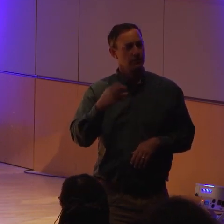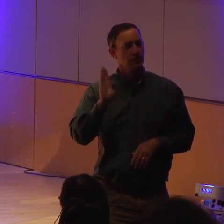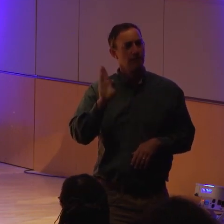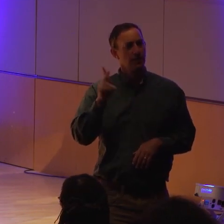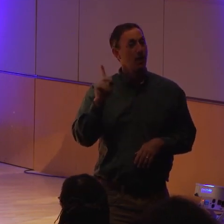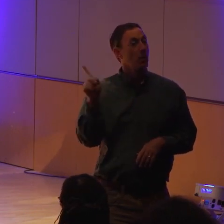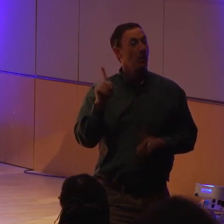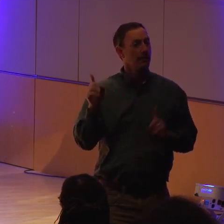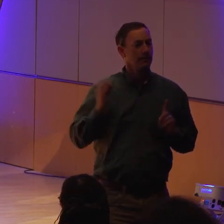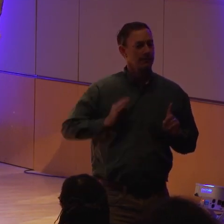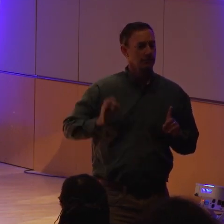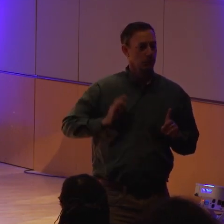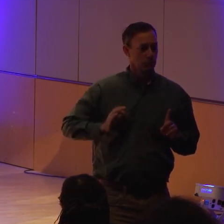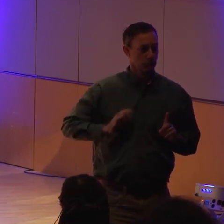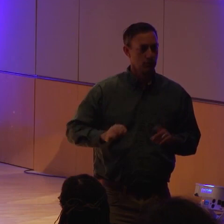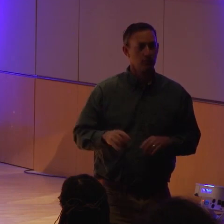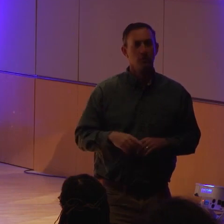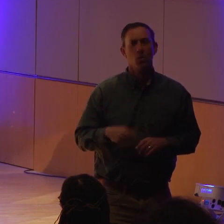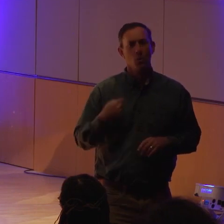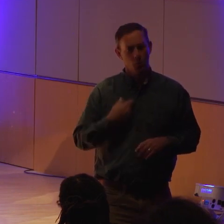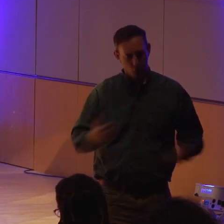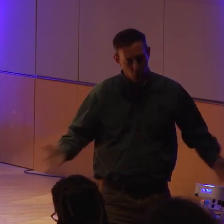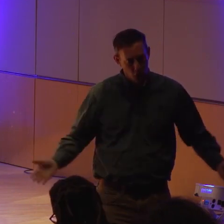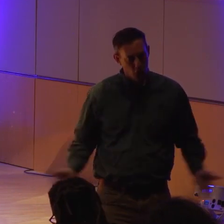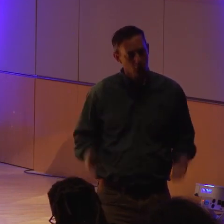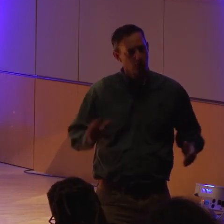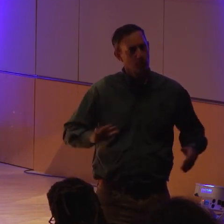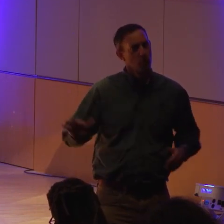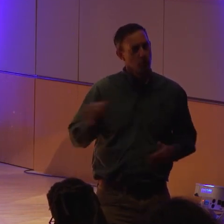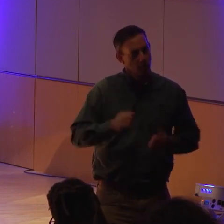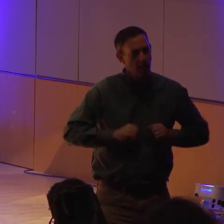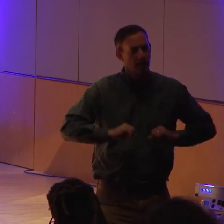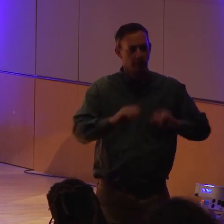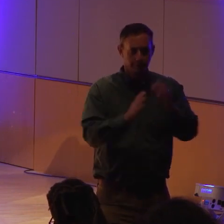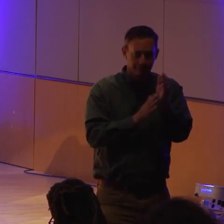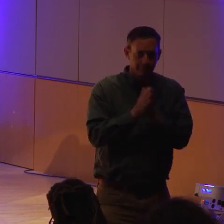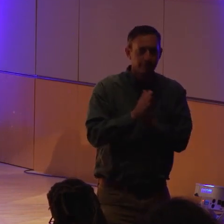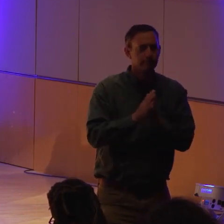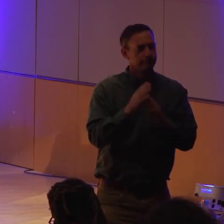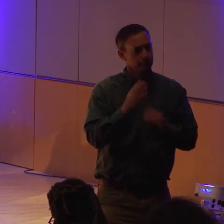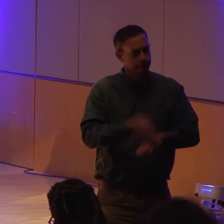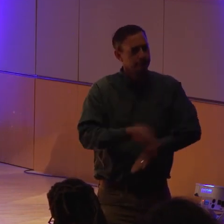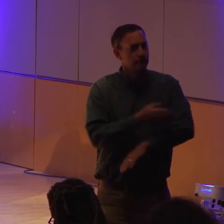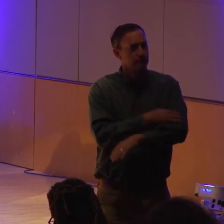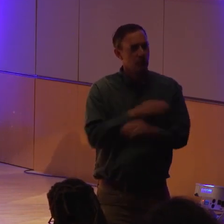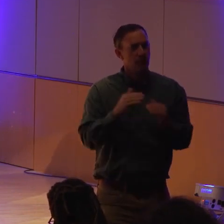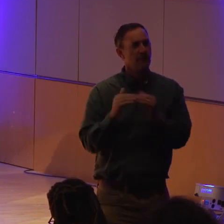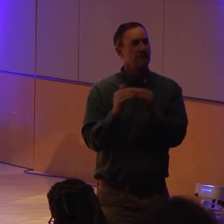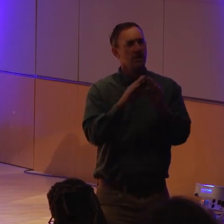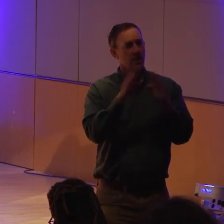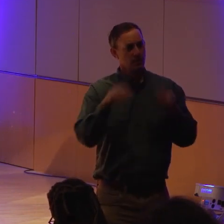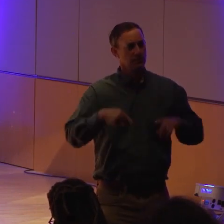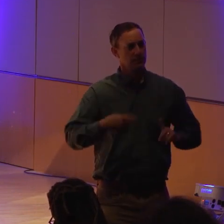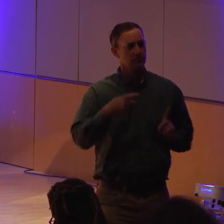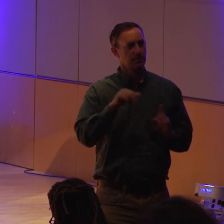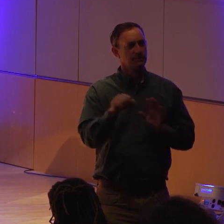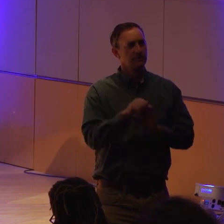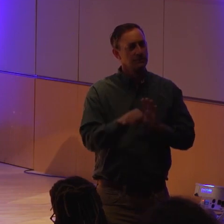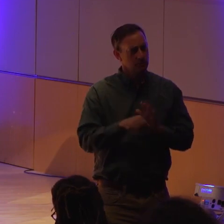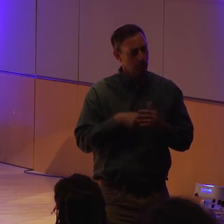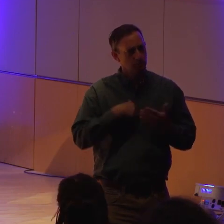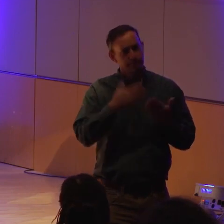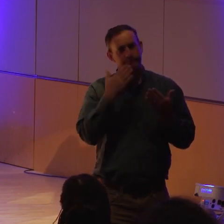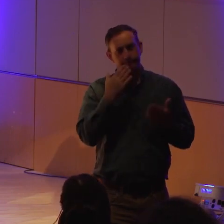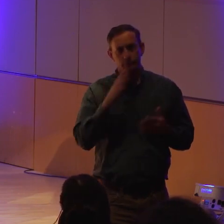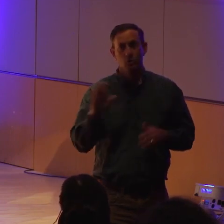Pittsburgh. We are encouraged by your efforts and interest in affirmatively furthering fair housing in Pennsylvania, and we appreciate you